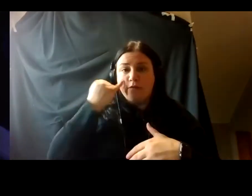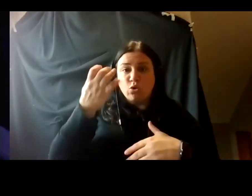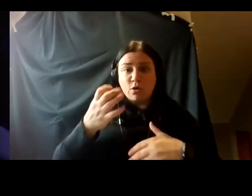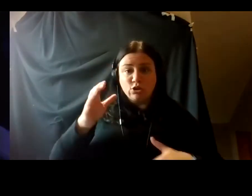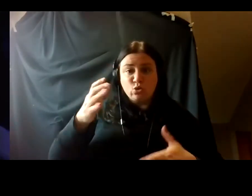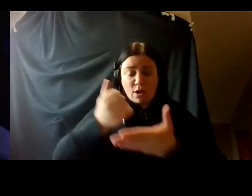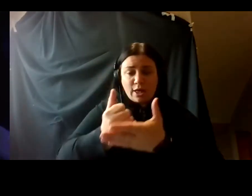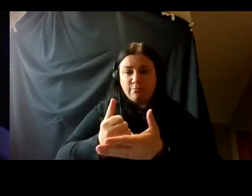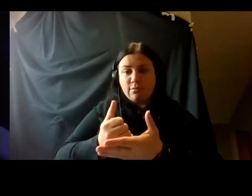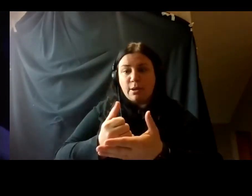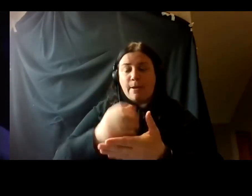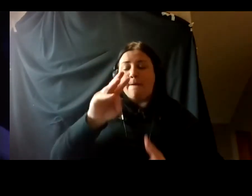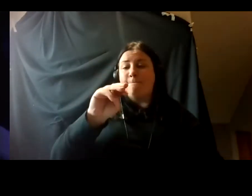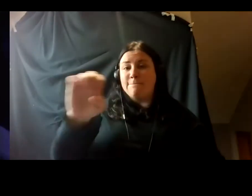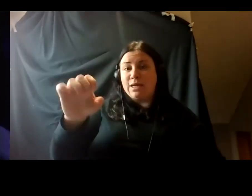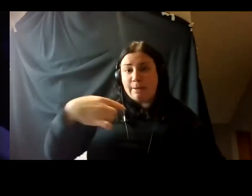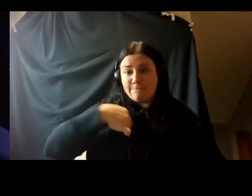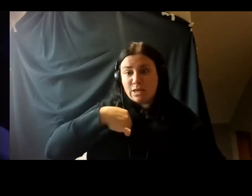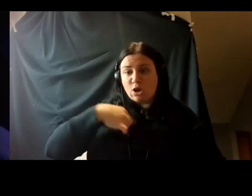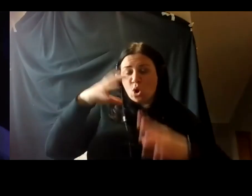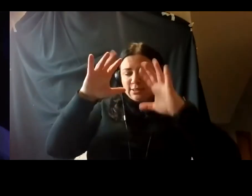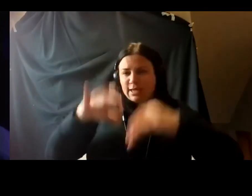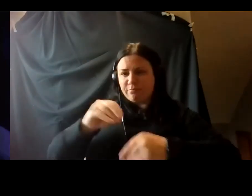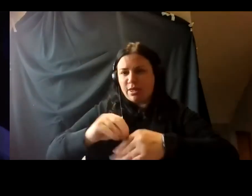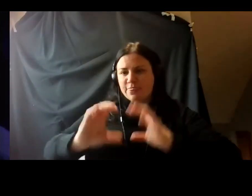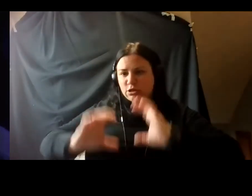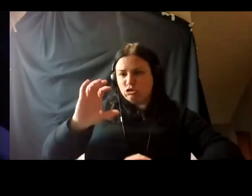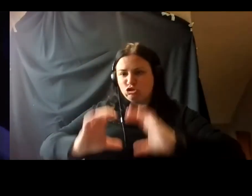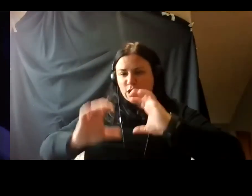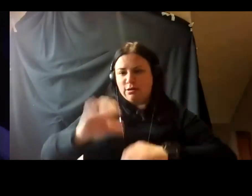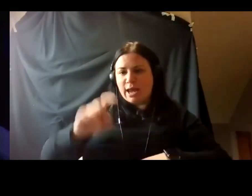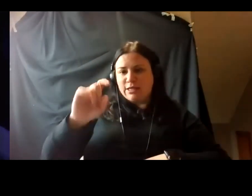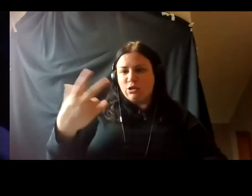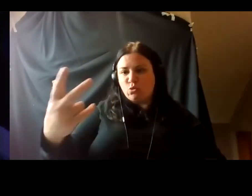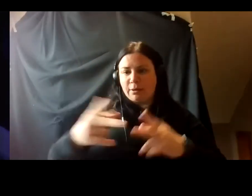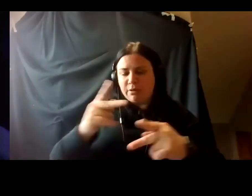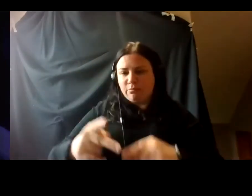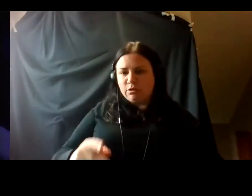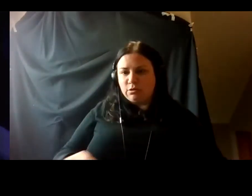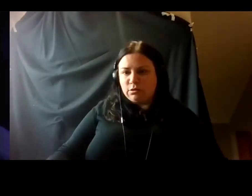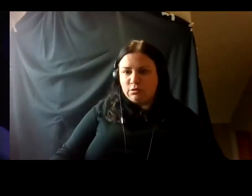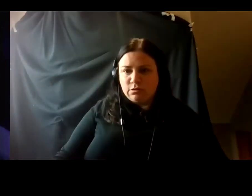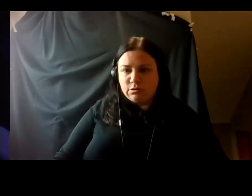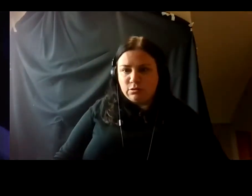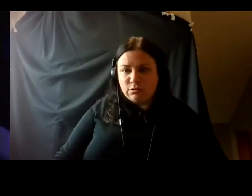just write me in it, because yes, don't write yes, just write me if you want to help. I need 3 people, 3